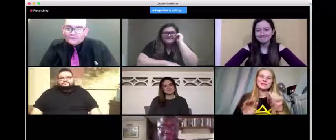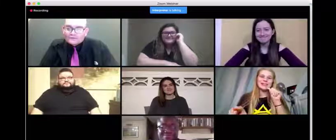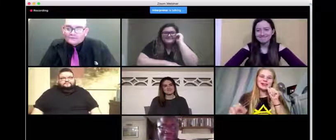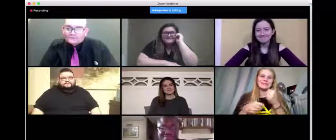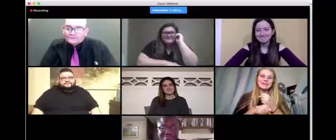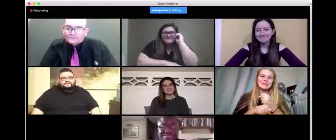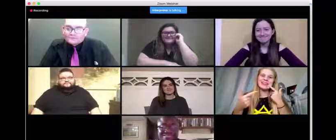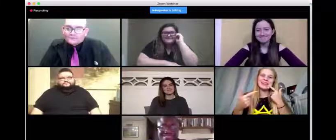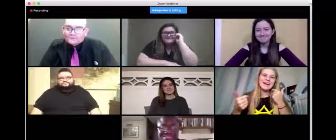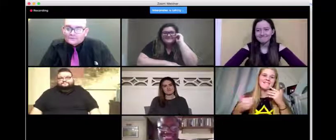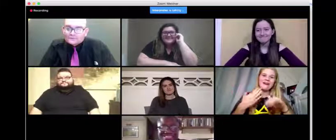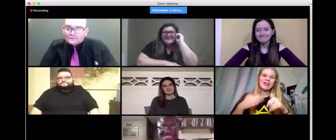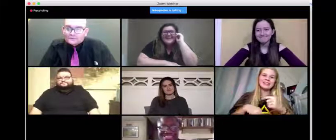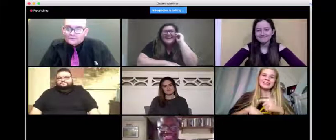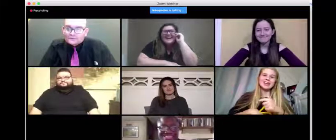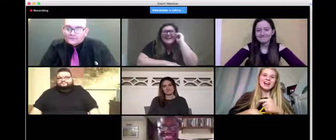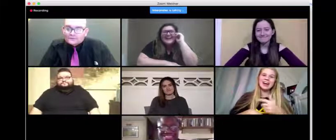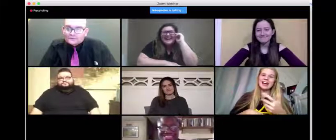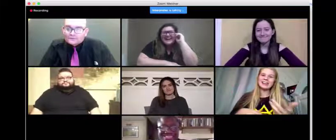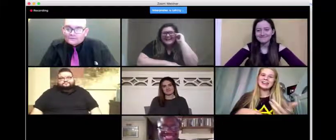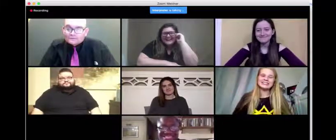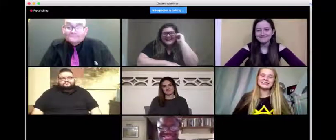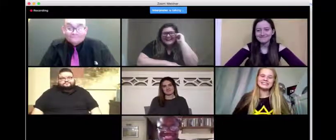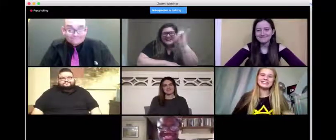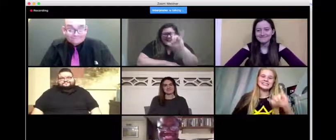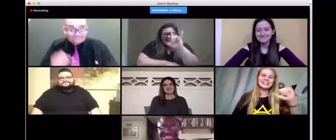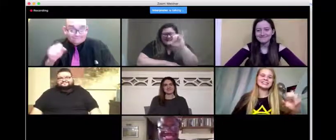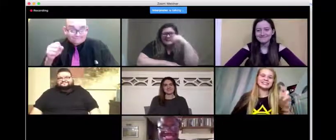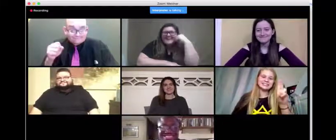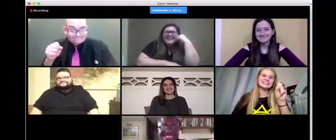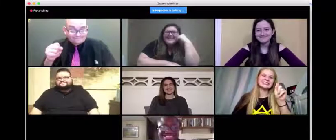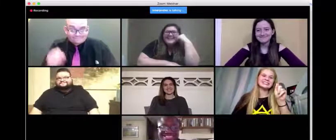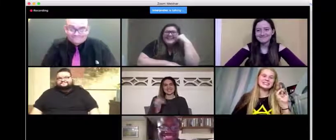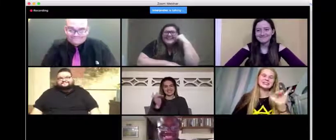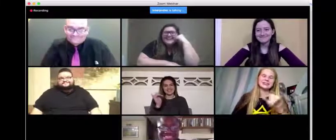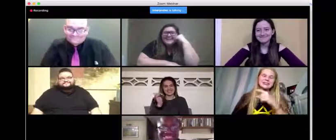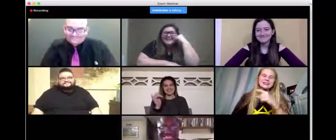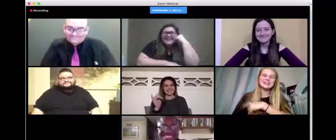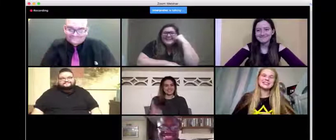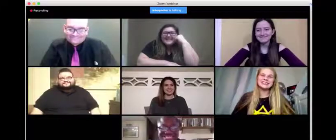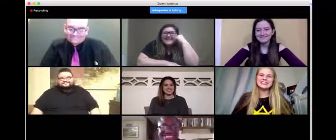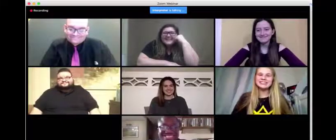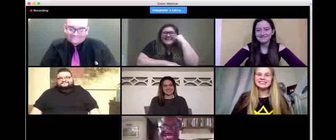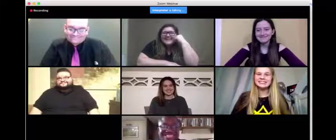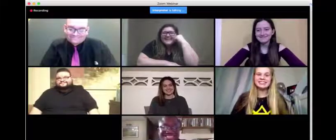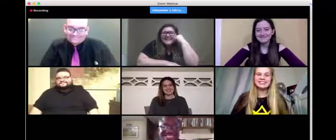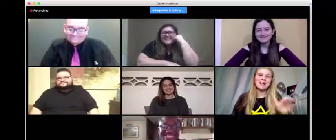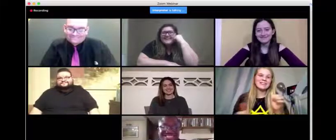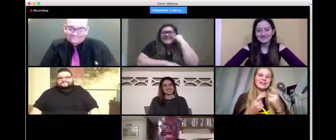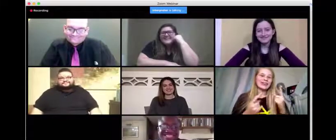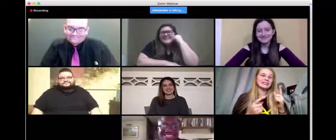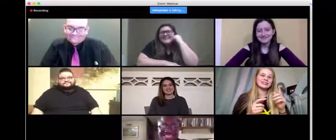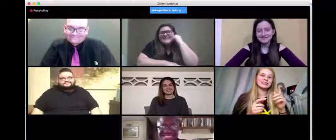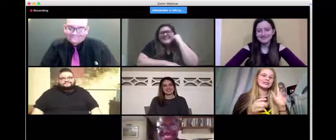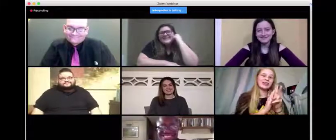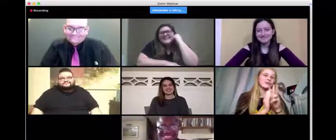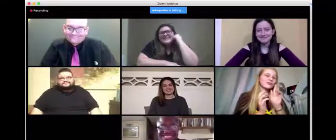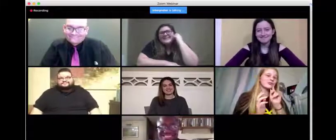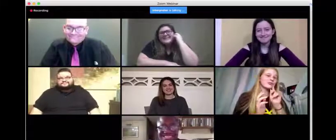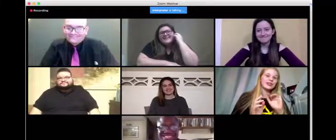Justin too. Yeah, and everyone's agreeing. I love the really unique videos. Andre's, some of them